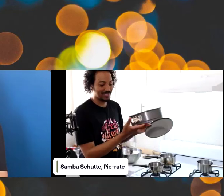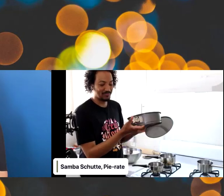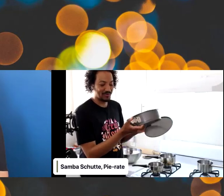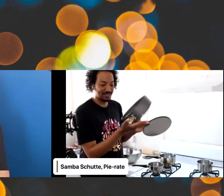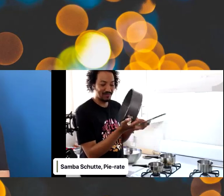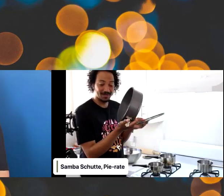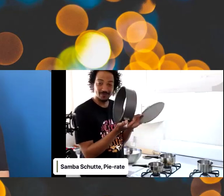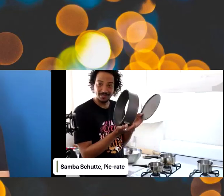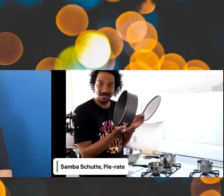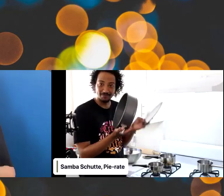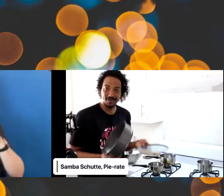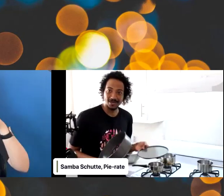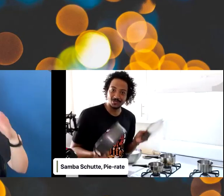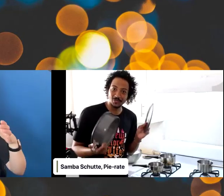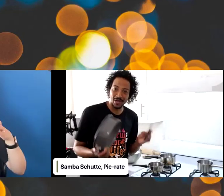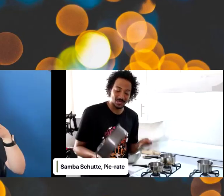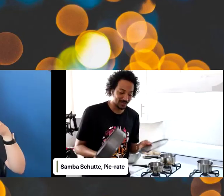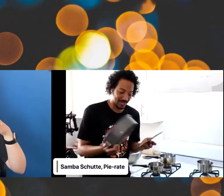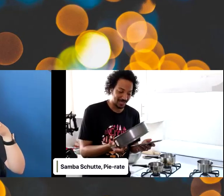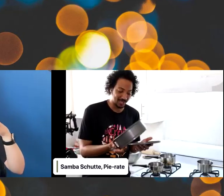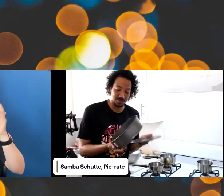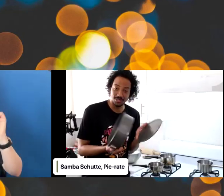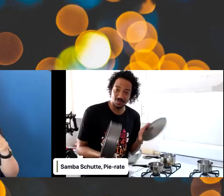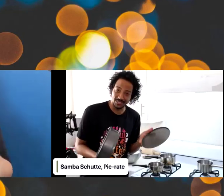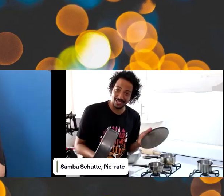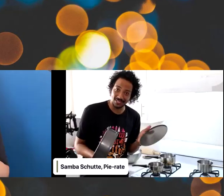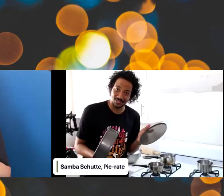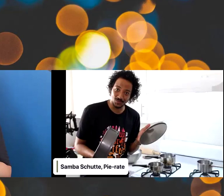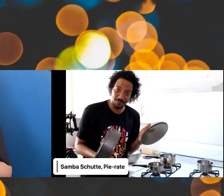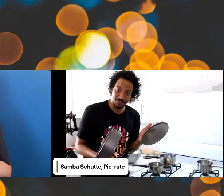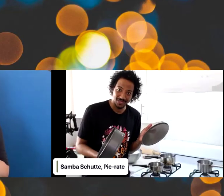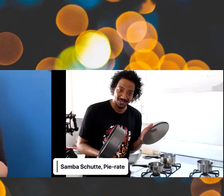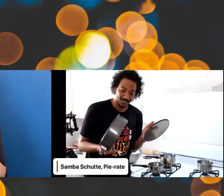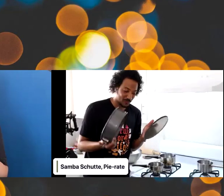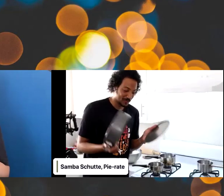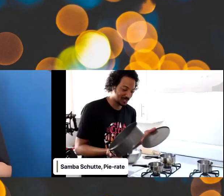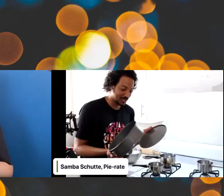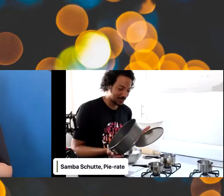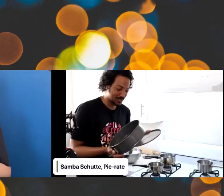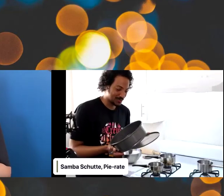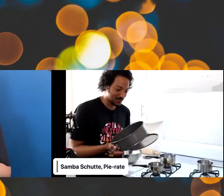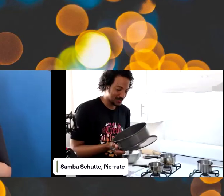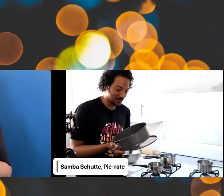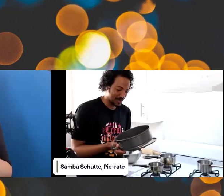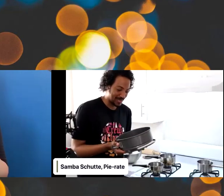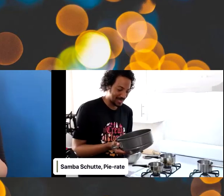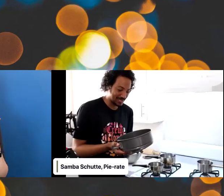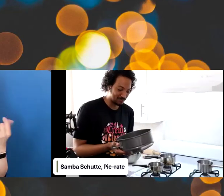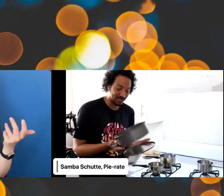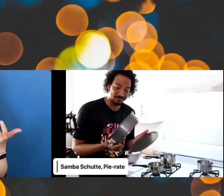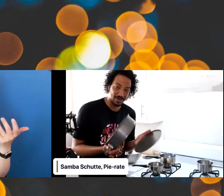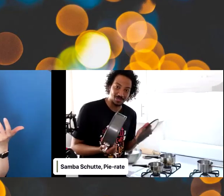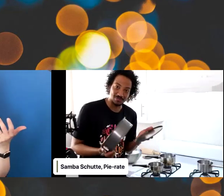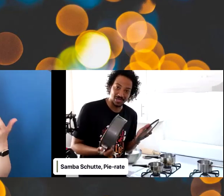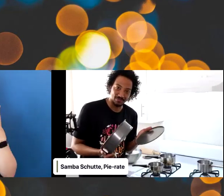can separate the bottom from the top. So I use a 9-inch, but you can use a 10-inch as well. So first thing you want to do is put